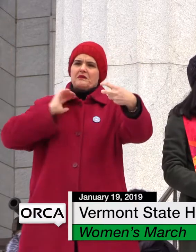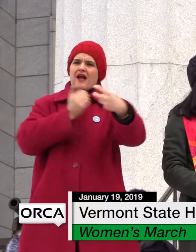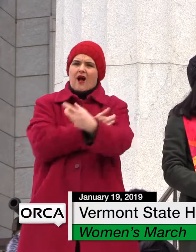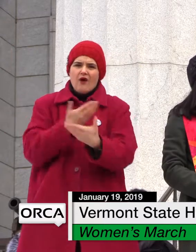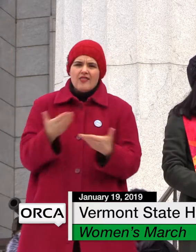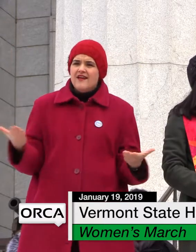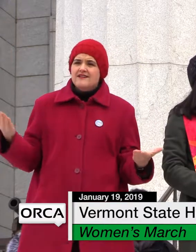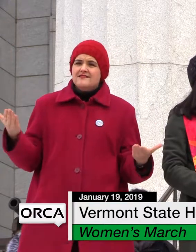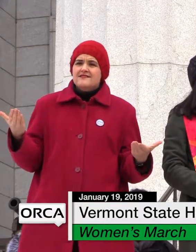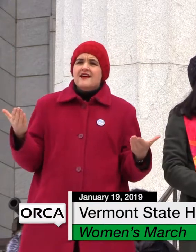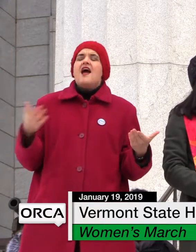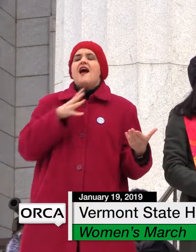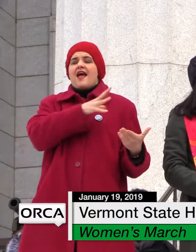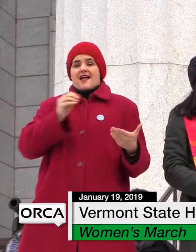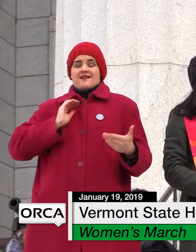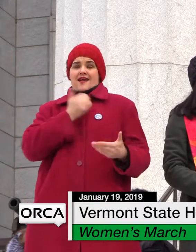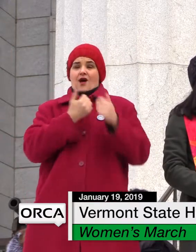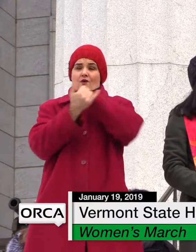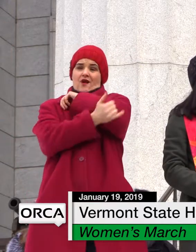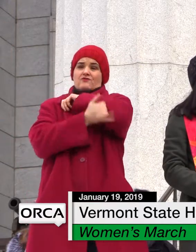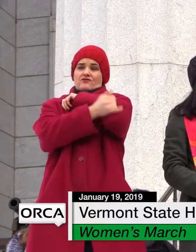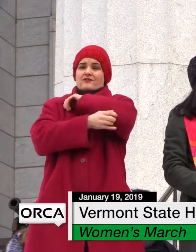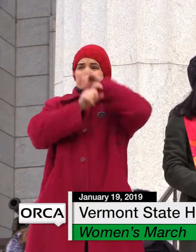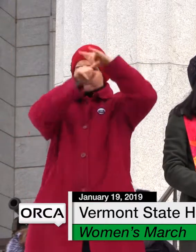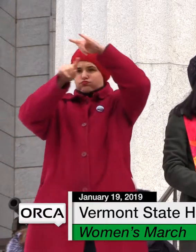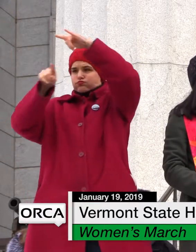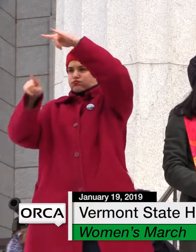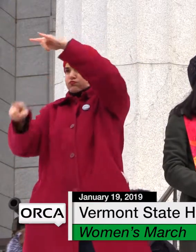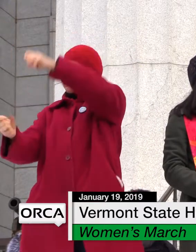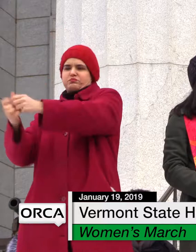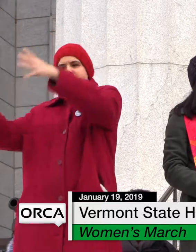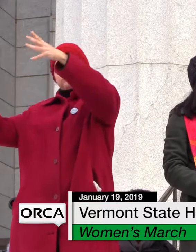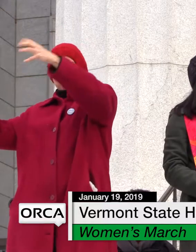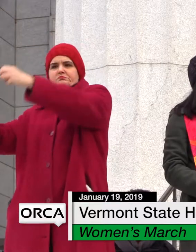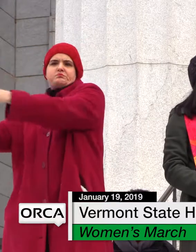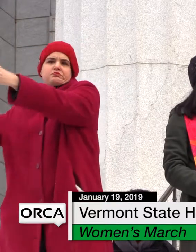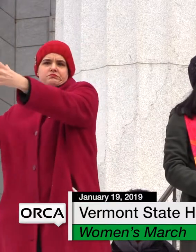countries, and stigmatize our communities.